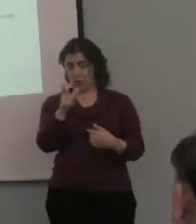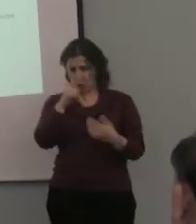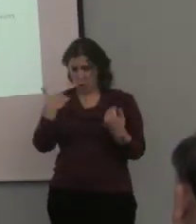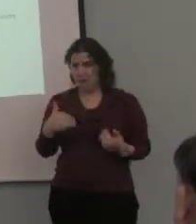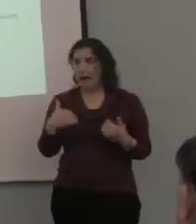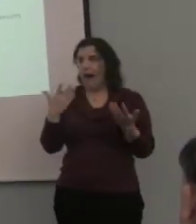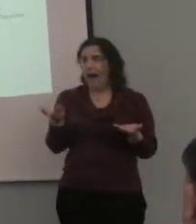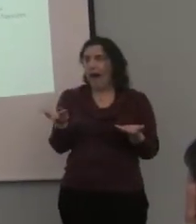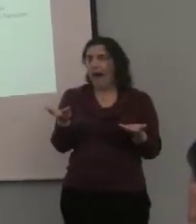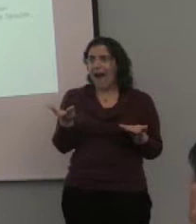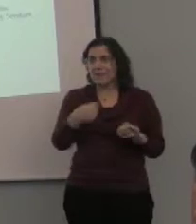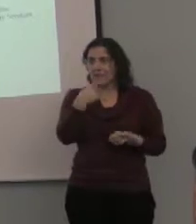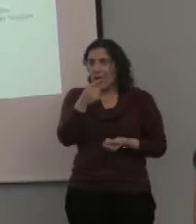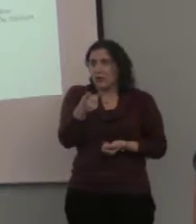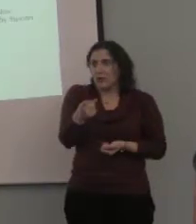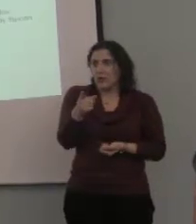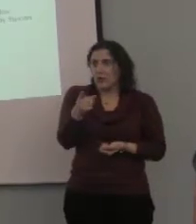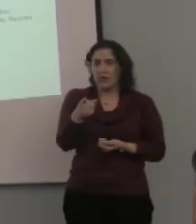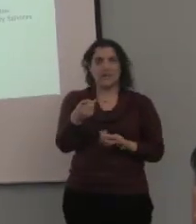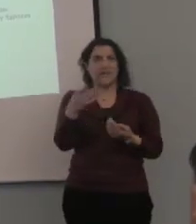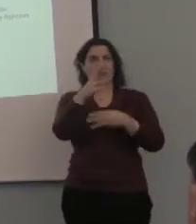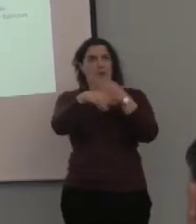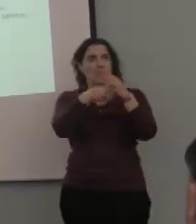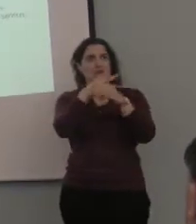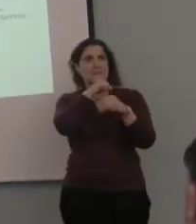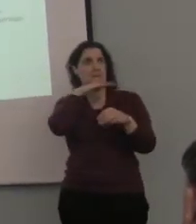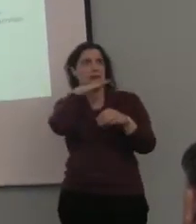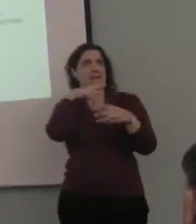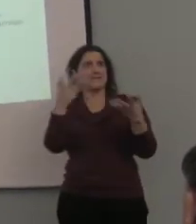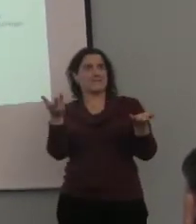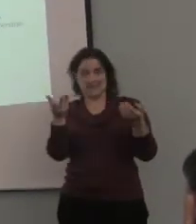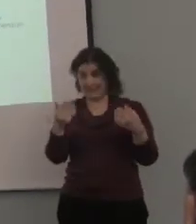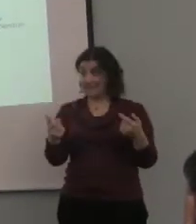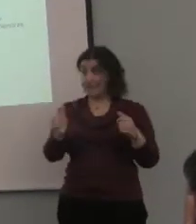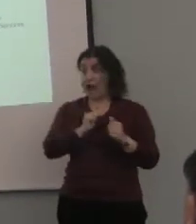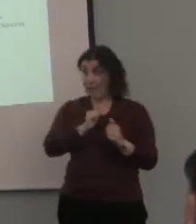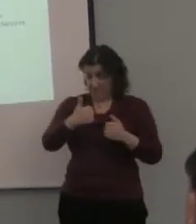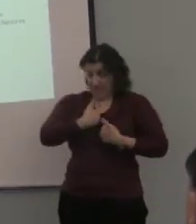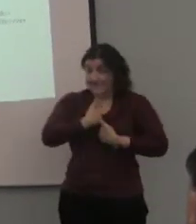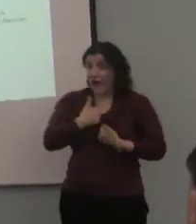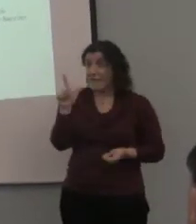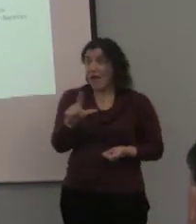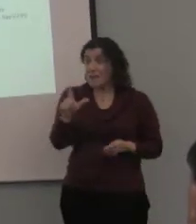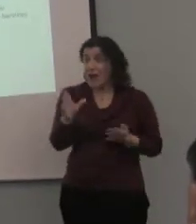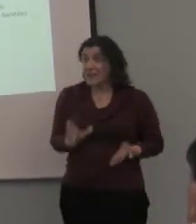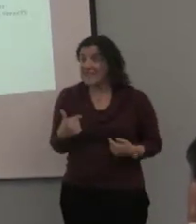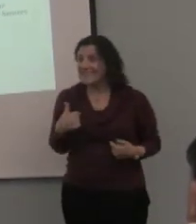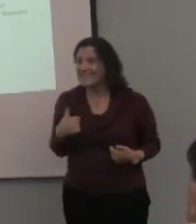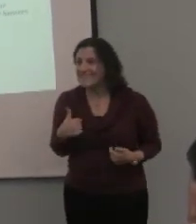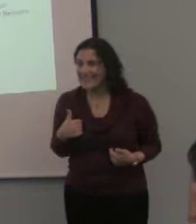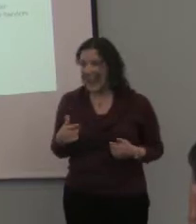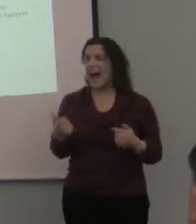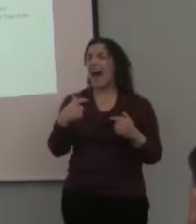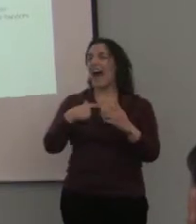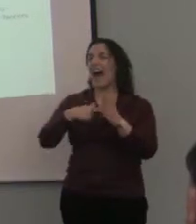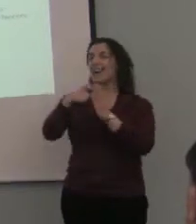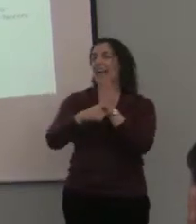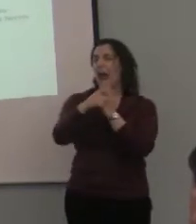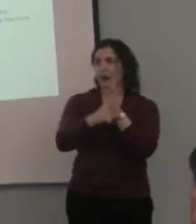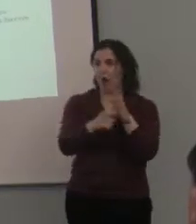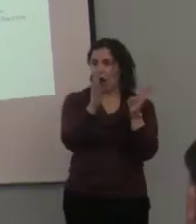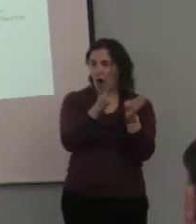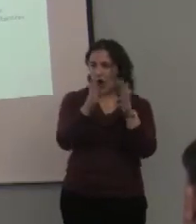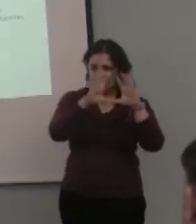and who am I to tell you that the world is messy? Well, I'm a librarian. I am a cataloger. I work